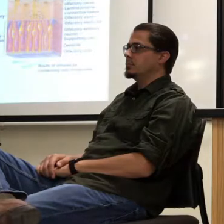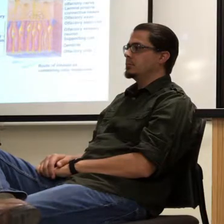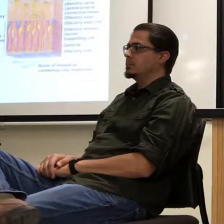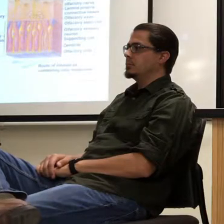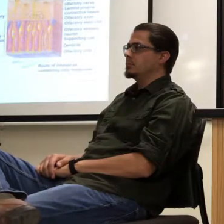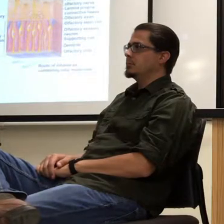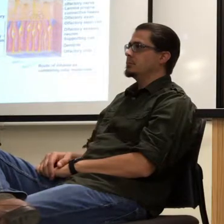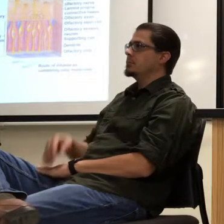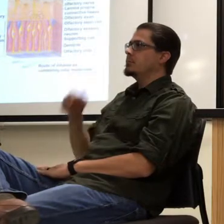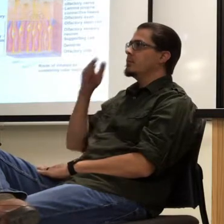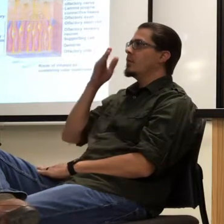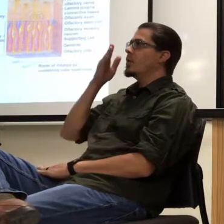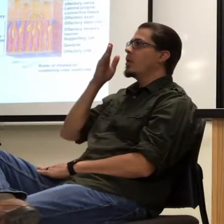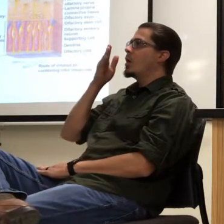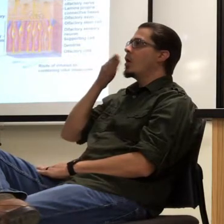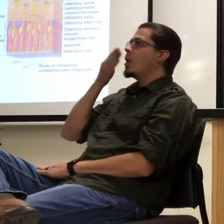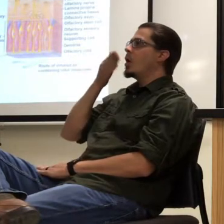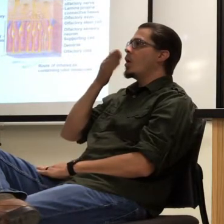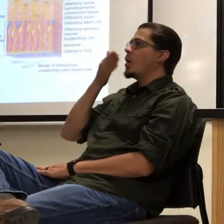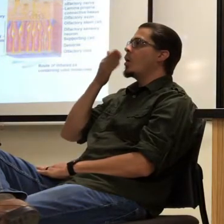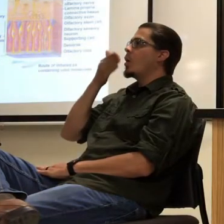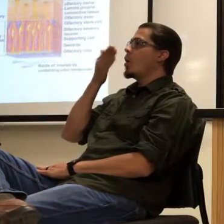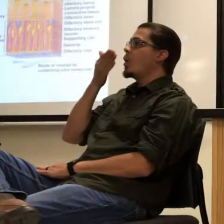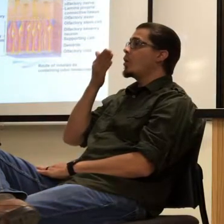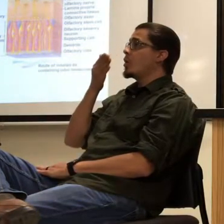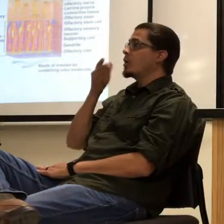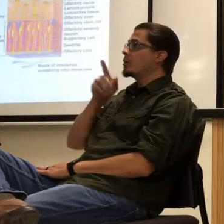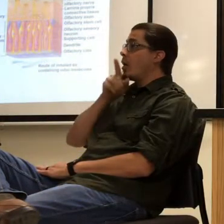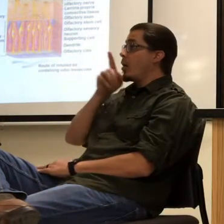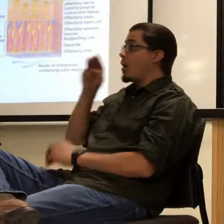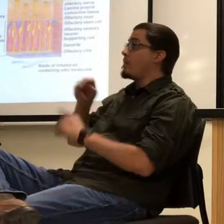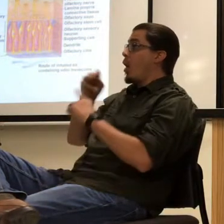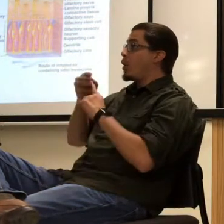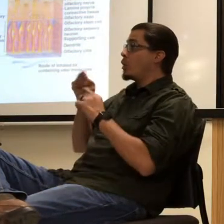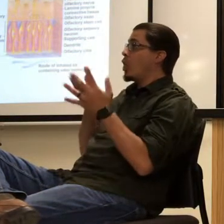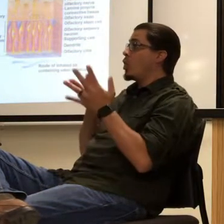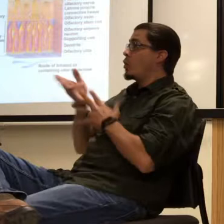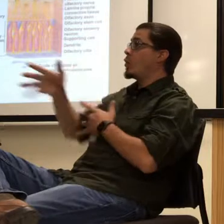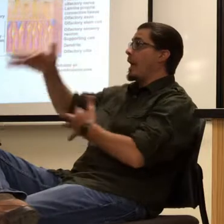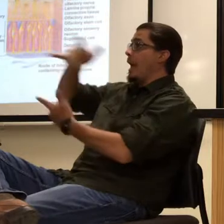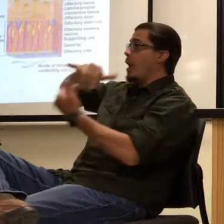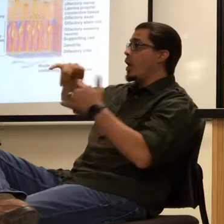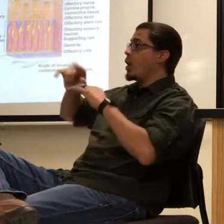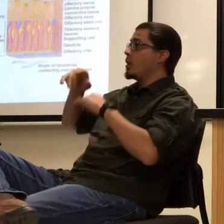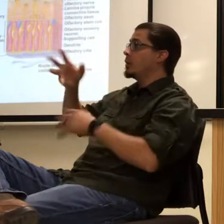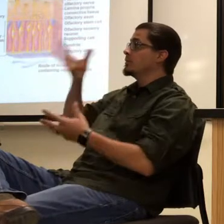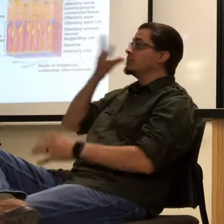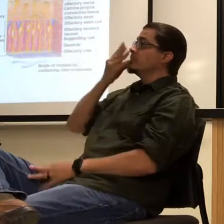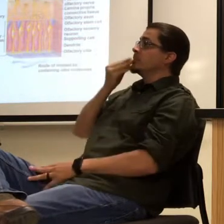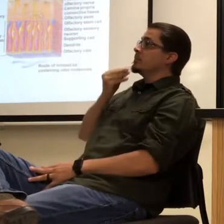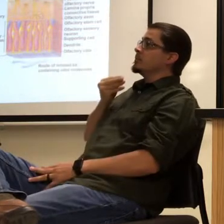So odor is our molecules that are airborne. They get stuck in your